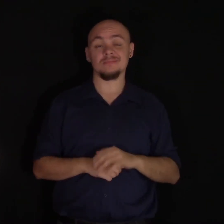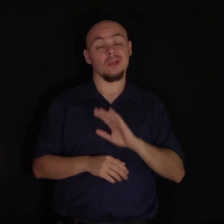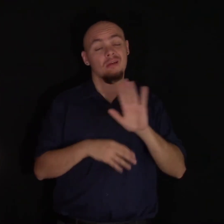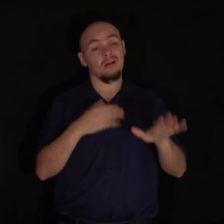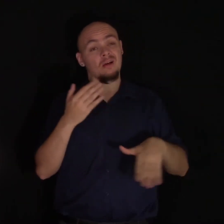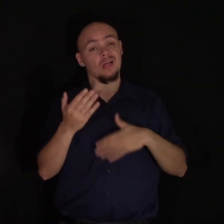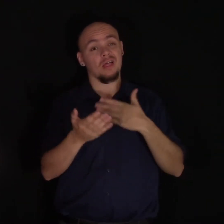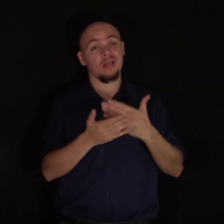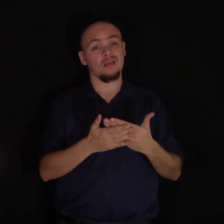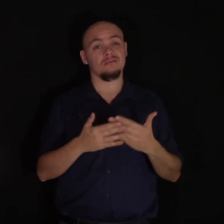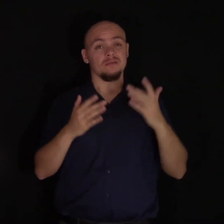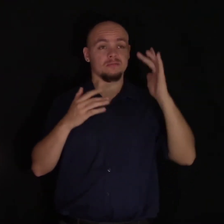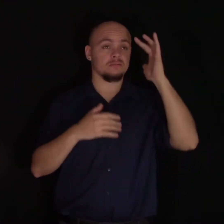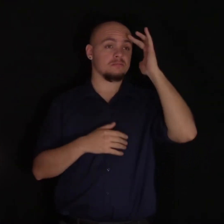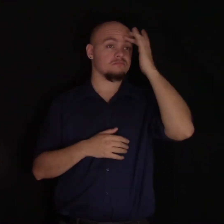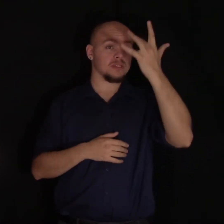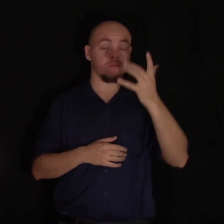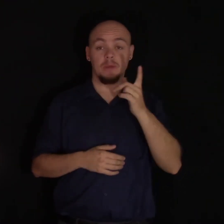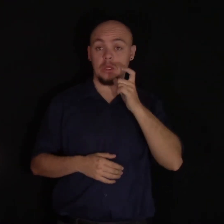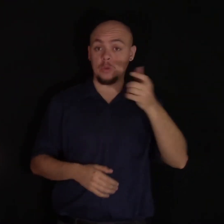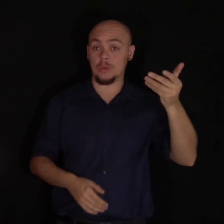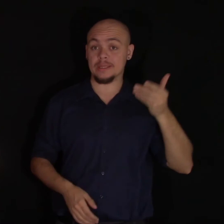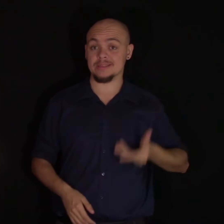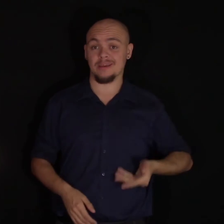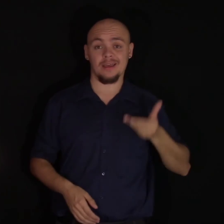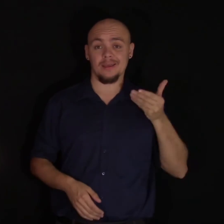but it's just who I am. I can't be anything else.